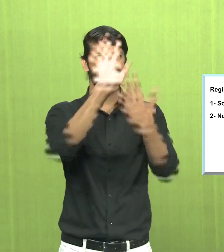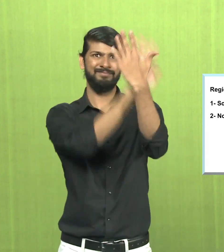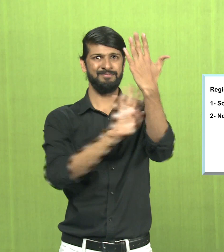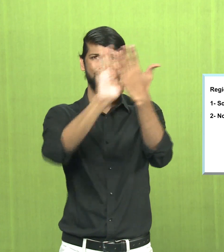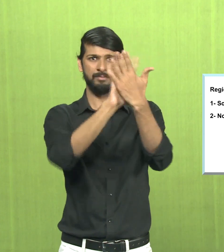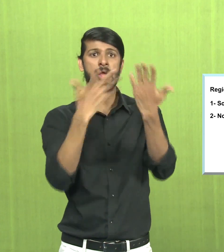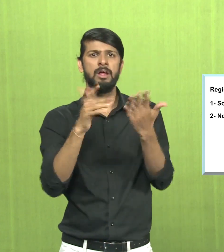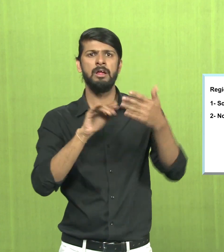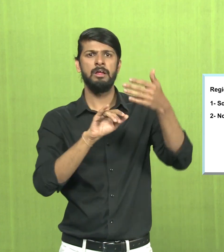Region